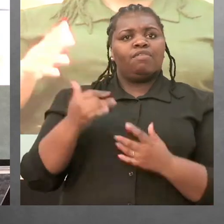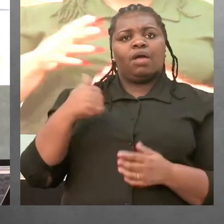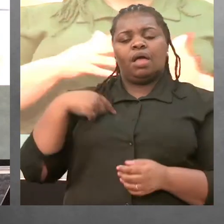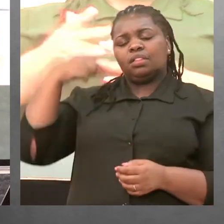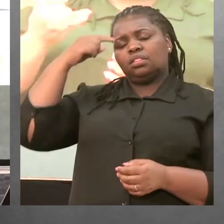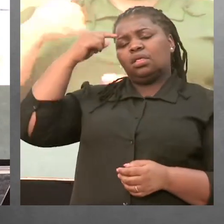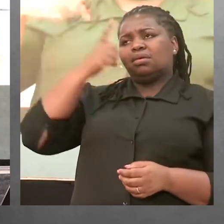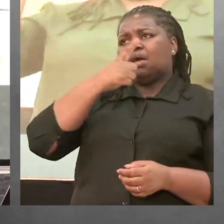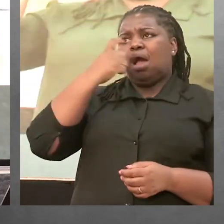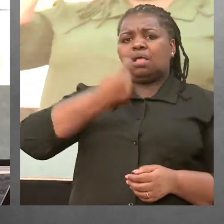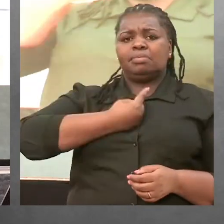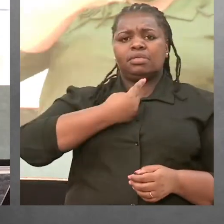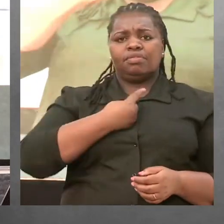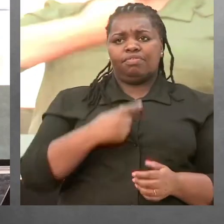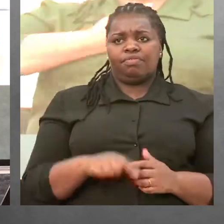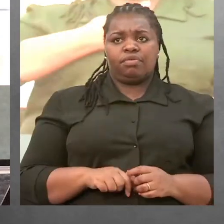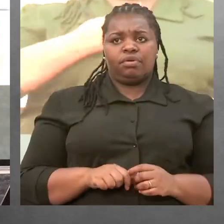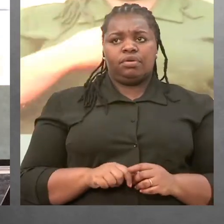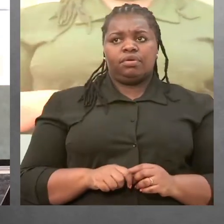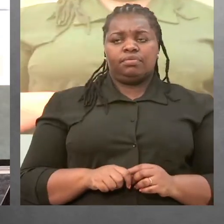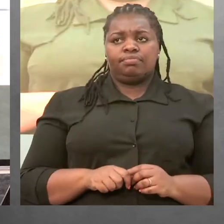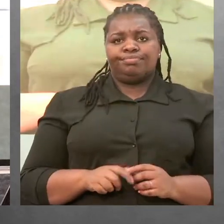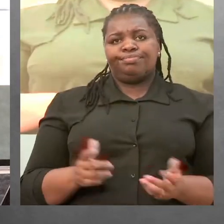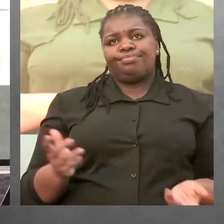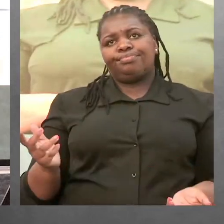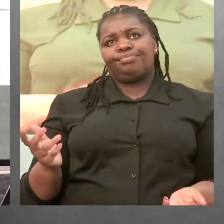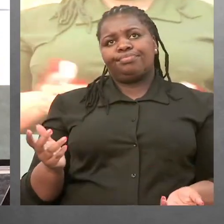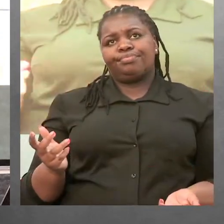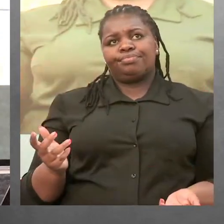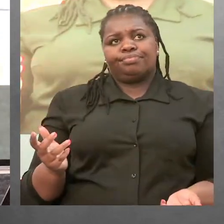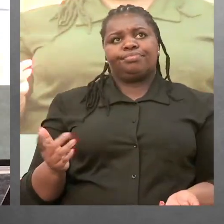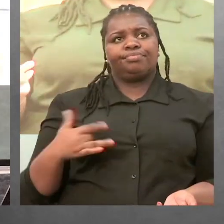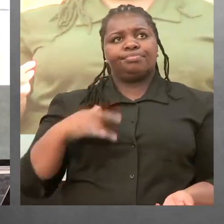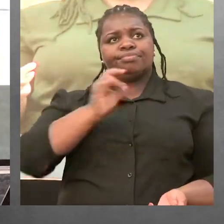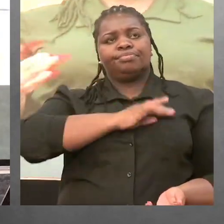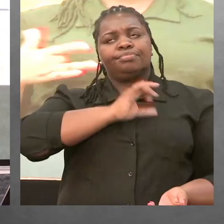I ask myself, so I worry.